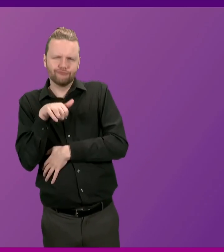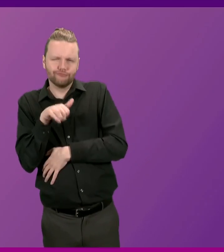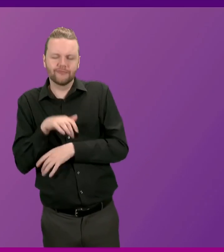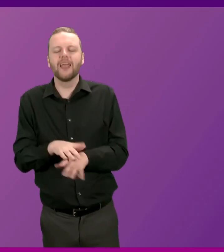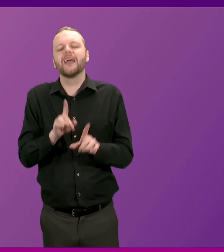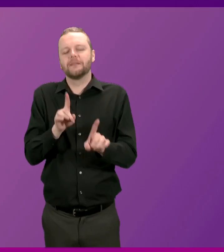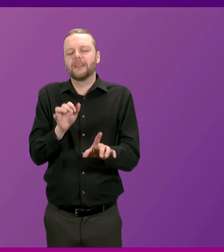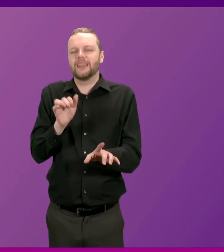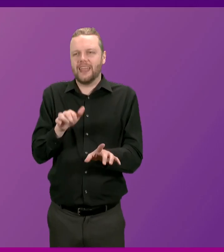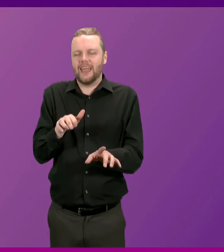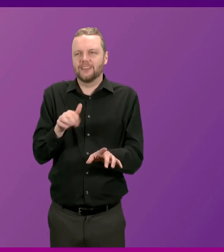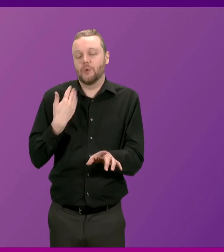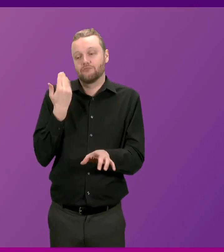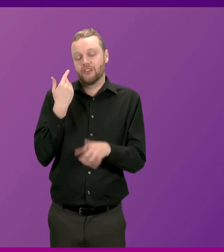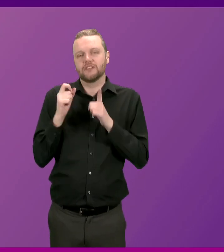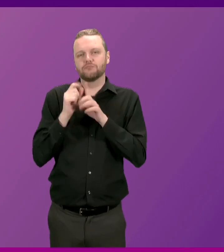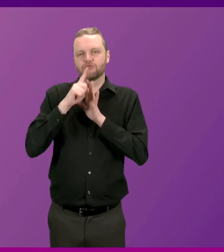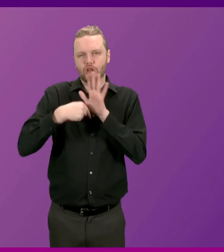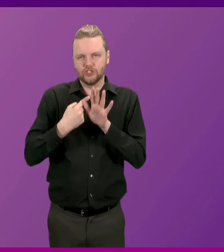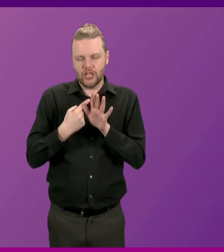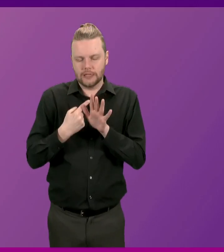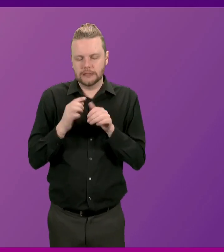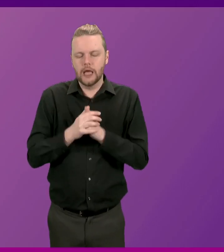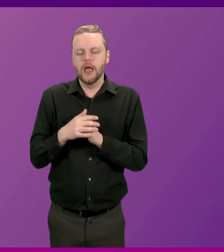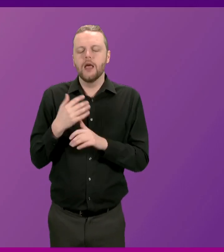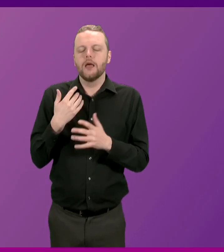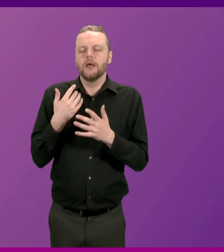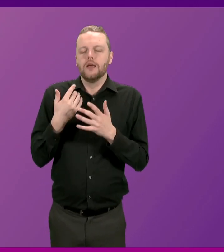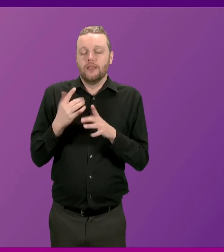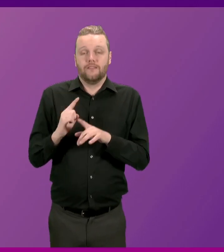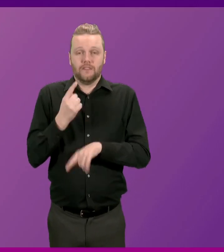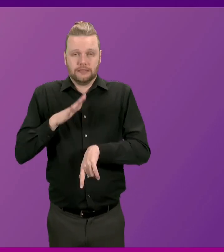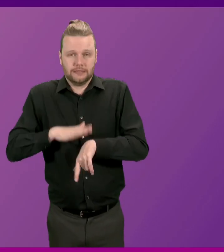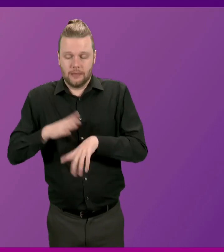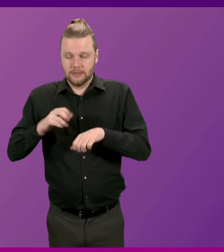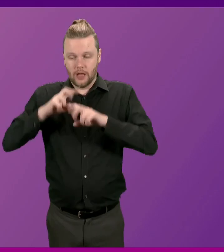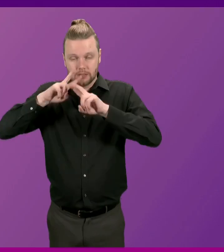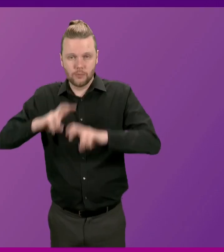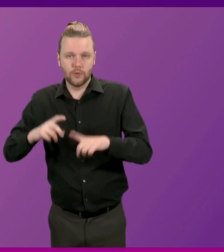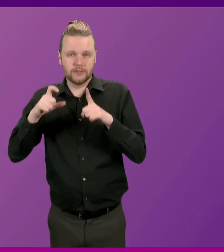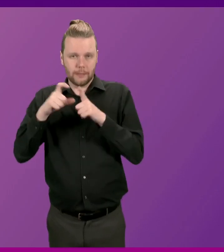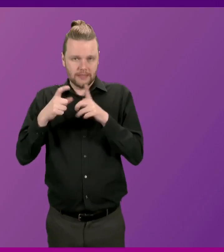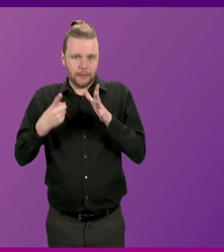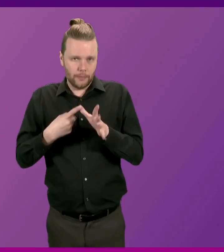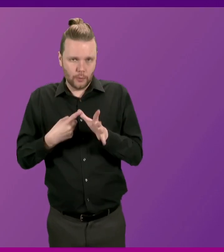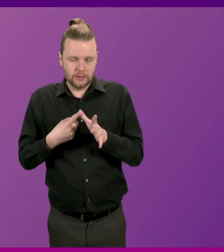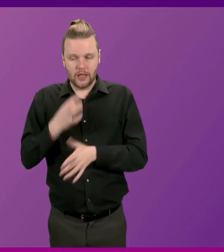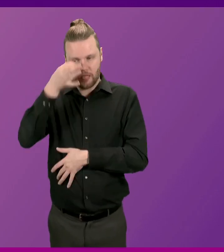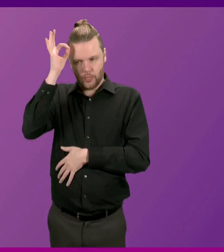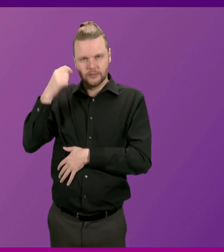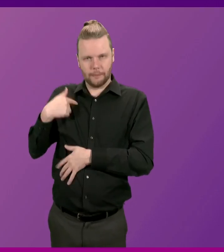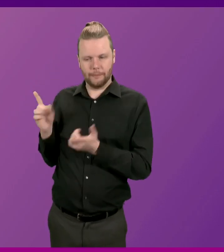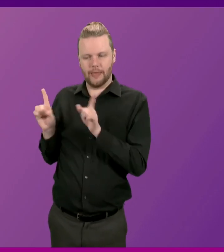In one of our earlier projects, the Justice Science 2 project was actually the very first one where we started to explore domestic abuse, and Lucy and I started working